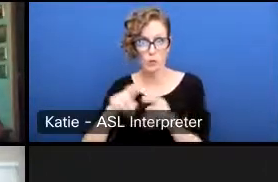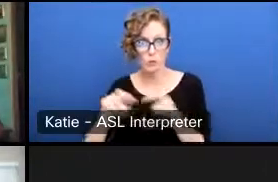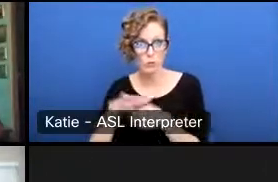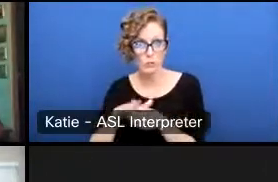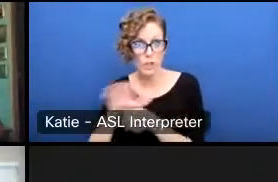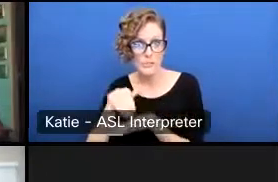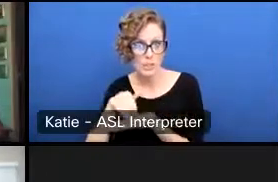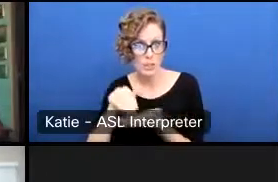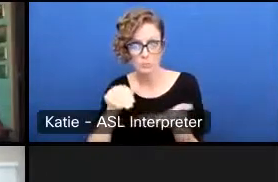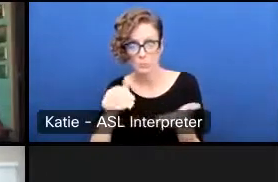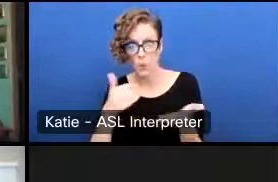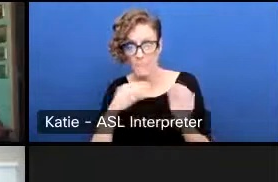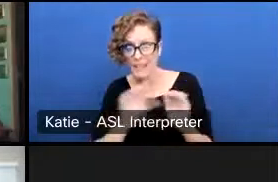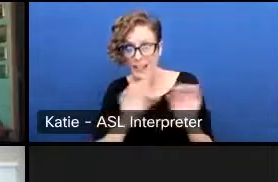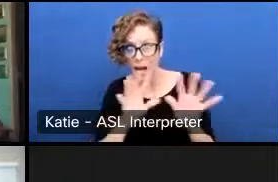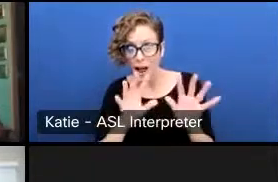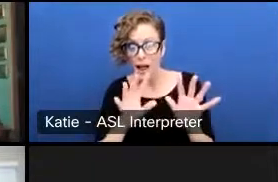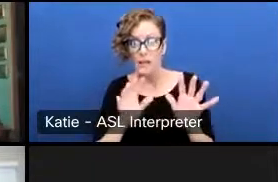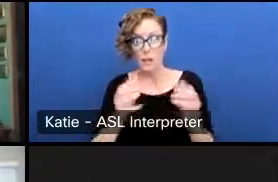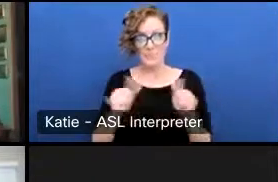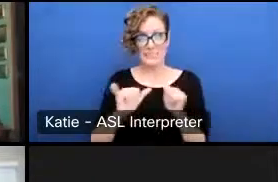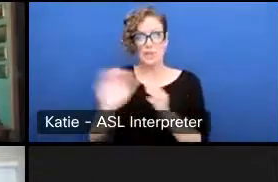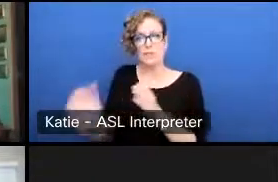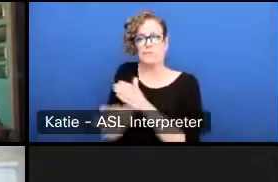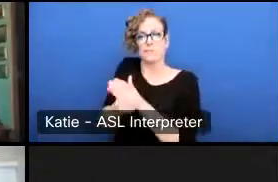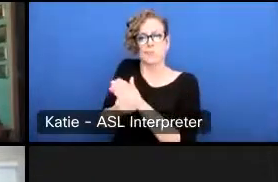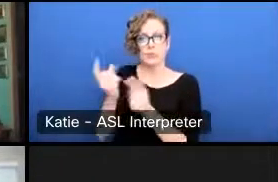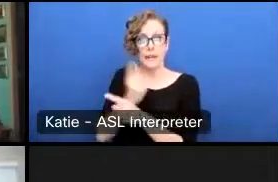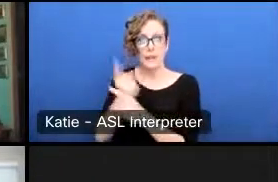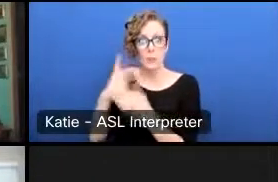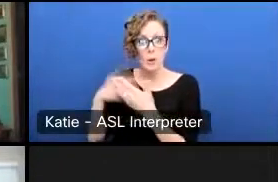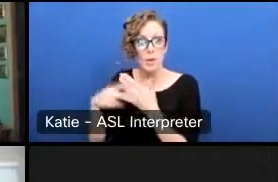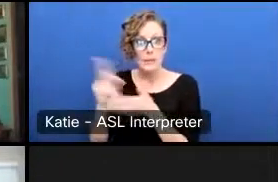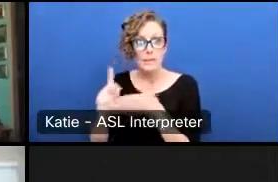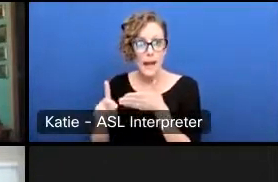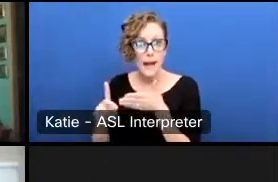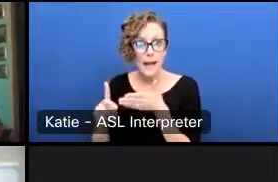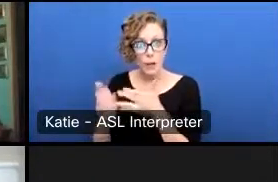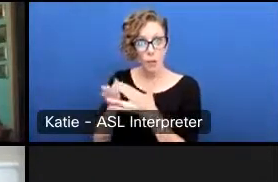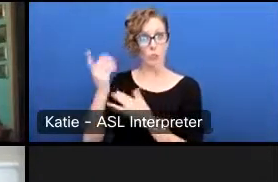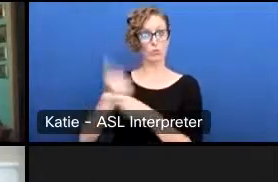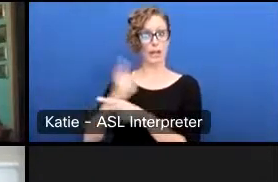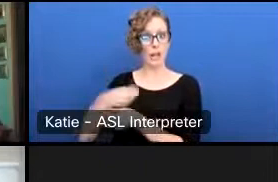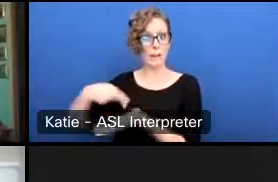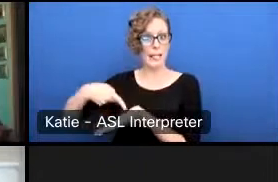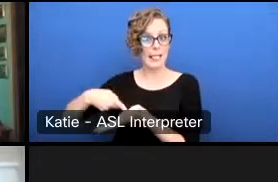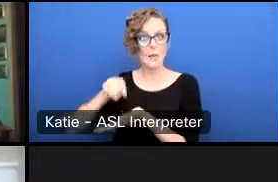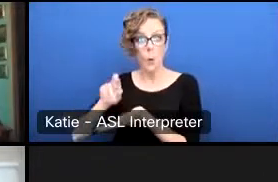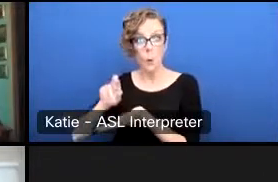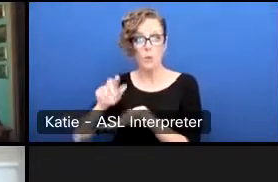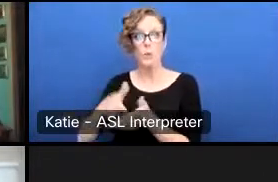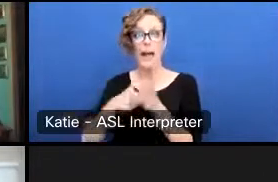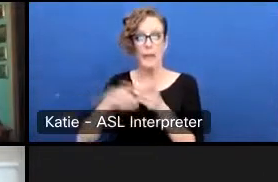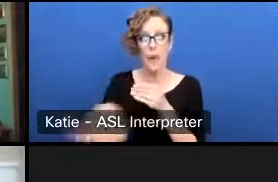it just as an addendum to our regular program design, and then it would be through our regular billing, or if we actually need to add a Taylor